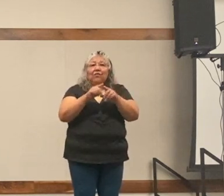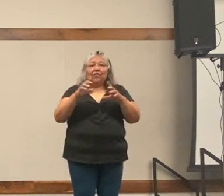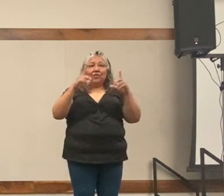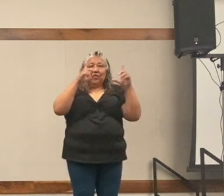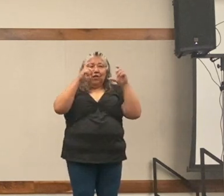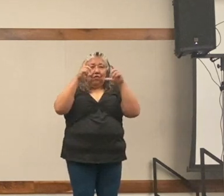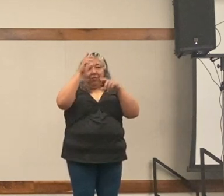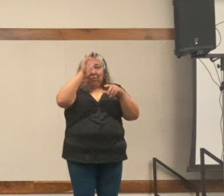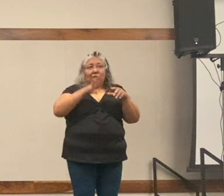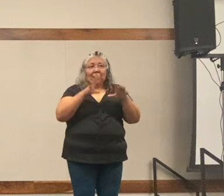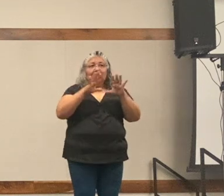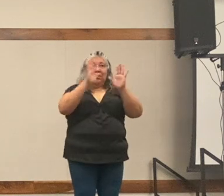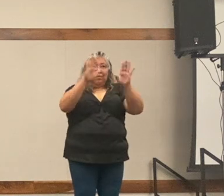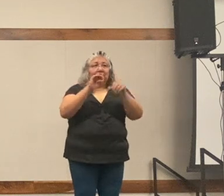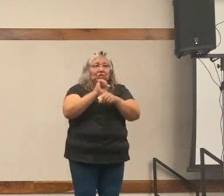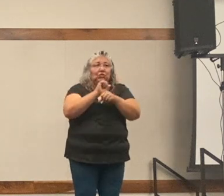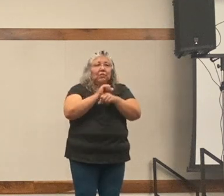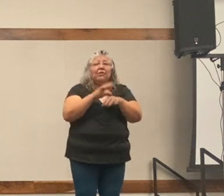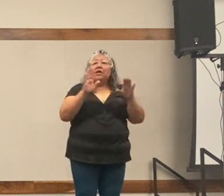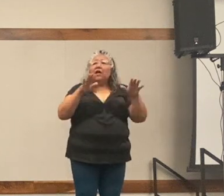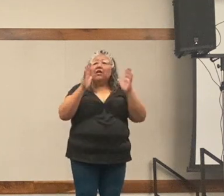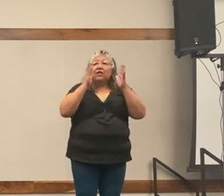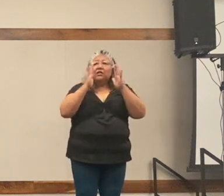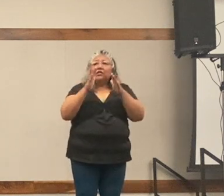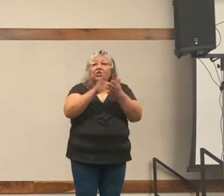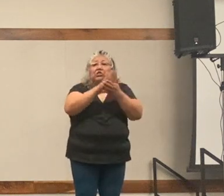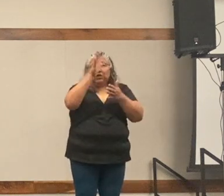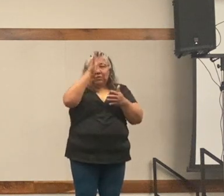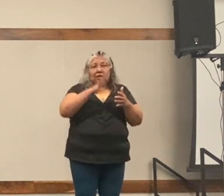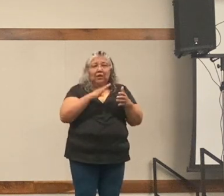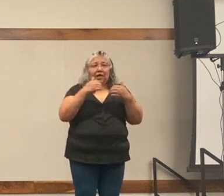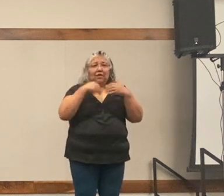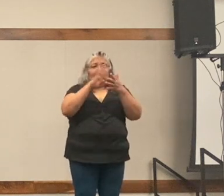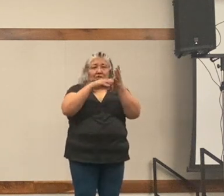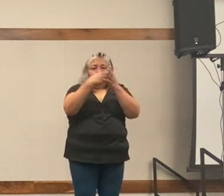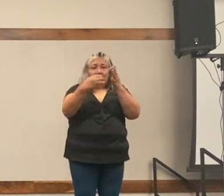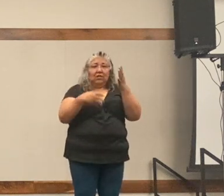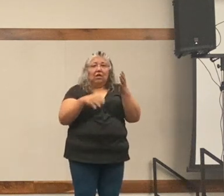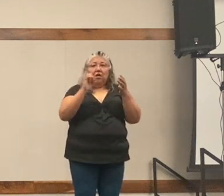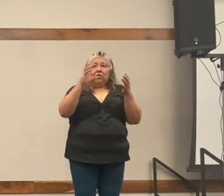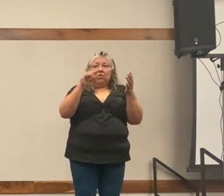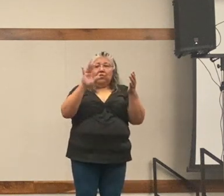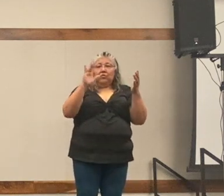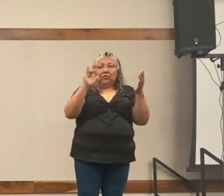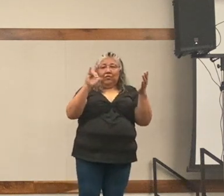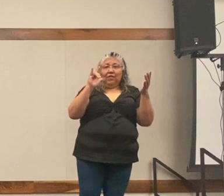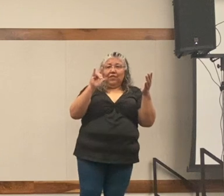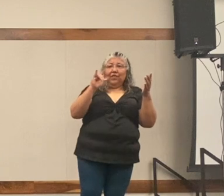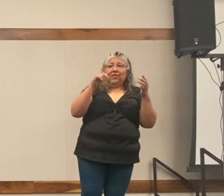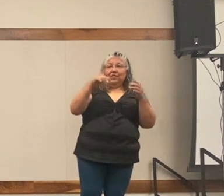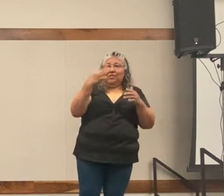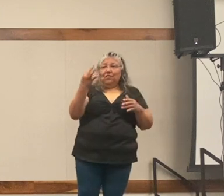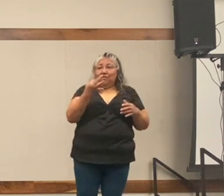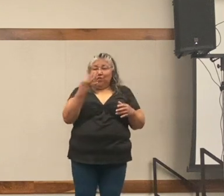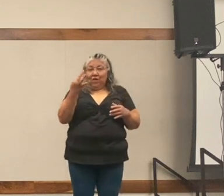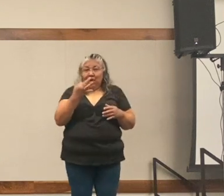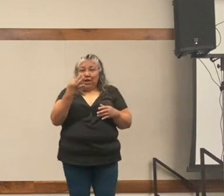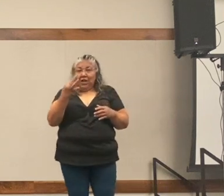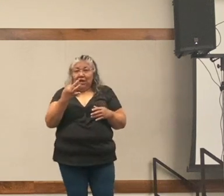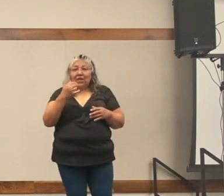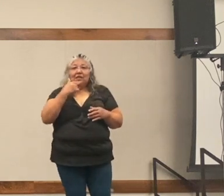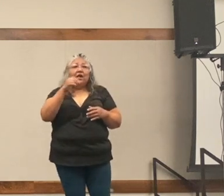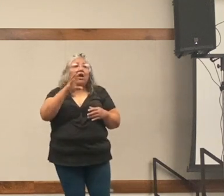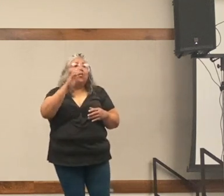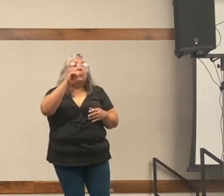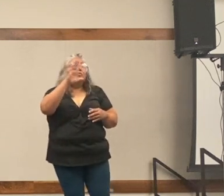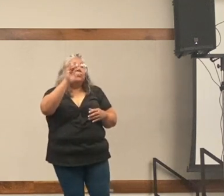did a great job as well. Hey, listen, gentlemen, put it on your calendars, October 25th. It's a Friday. Say